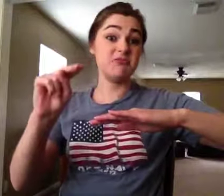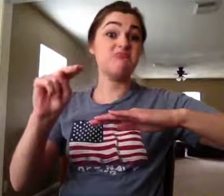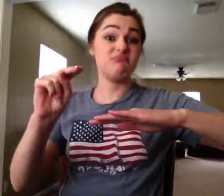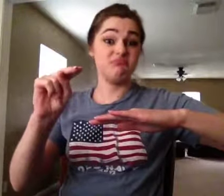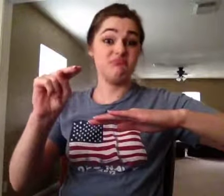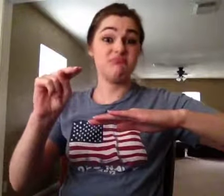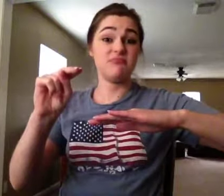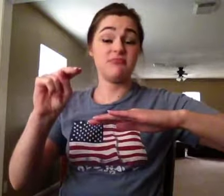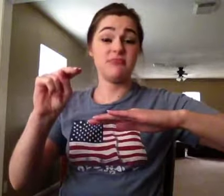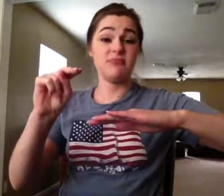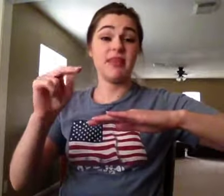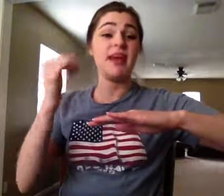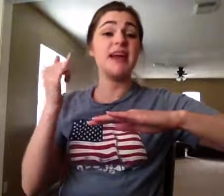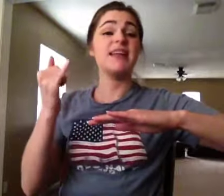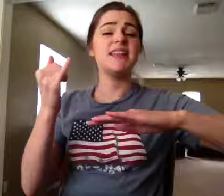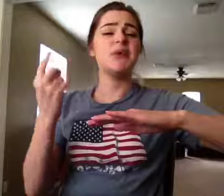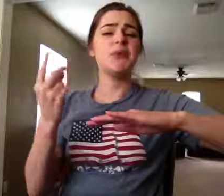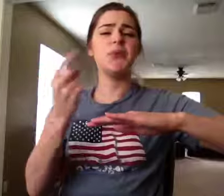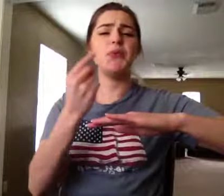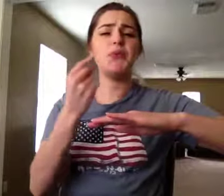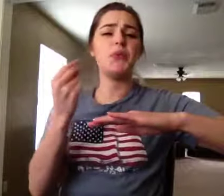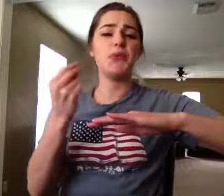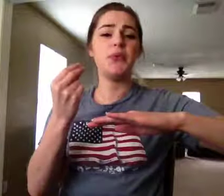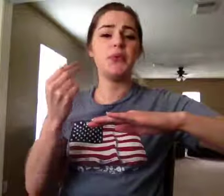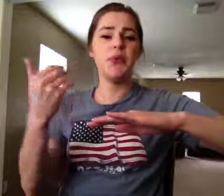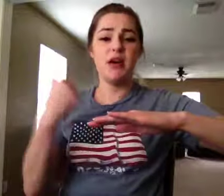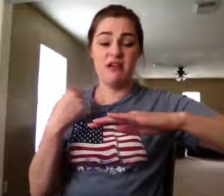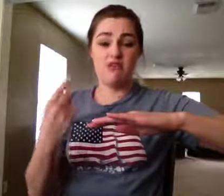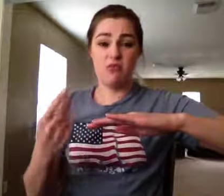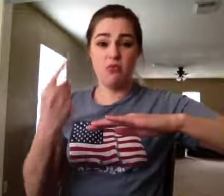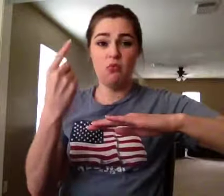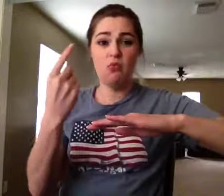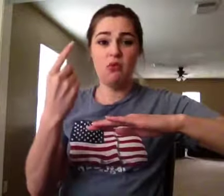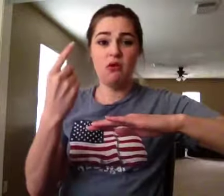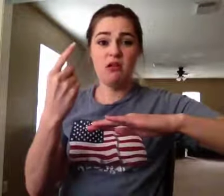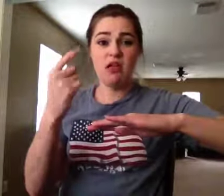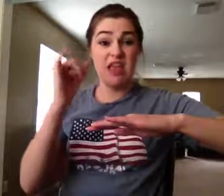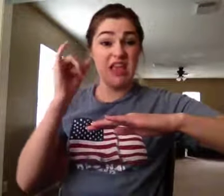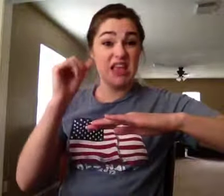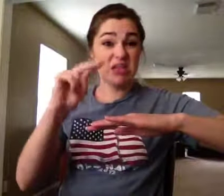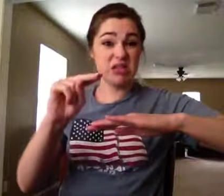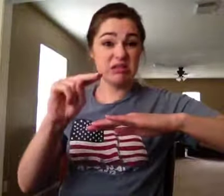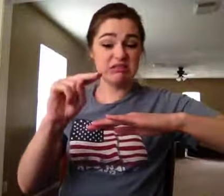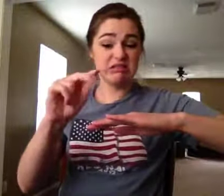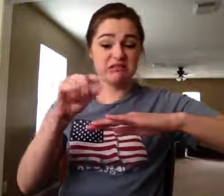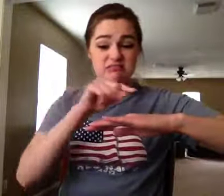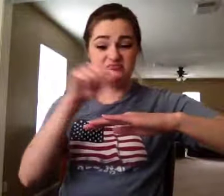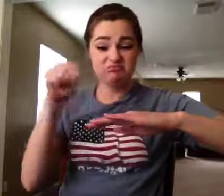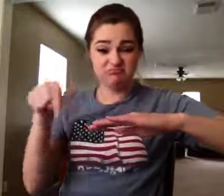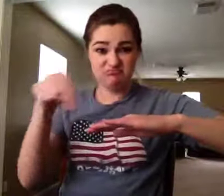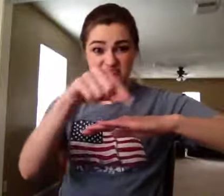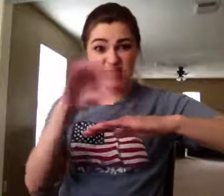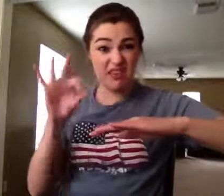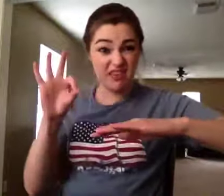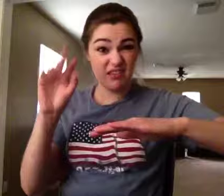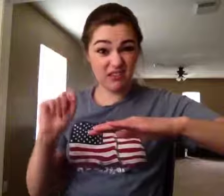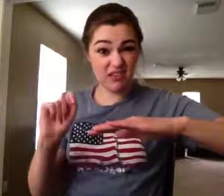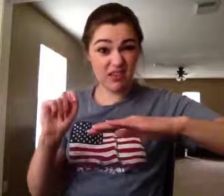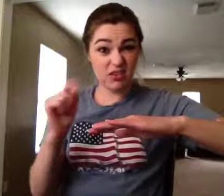Now, what do we do when we have one measurement in inches and one measurement in feet? That's right, we have to convert in order